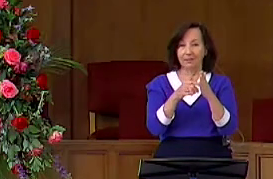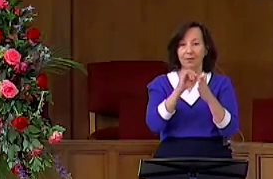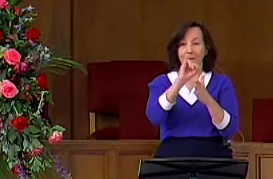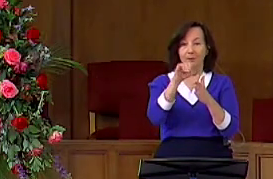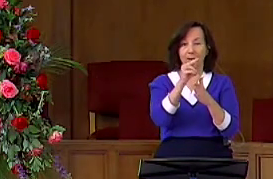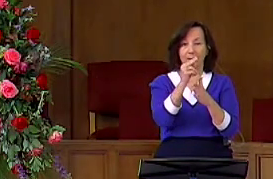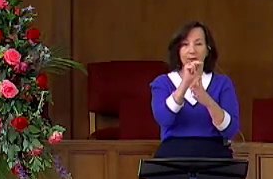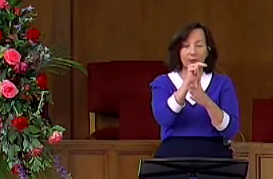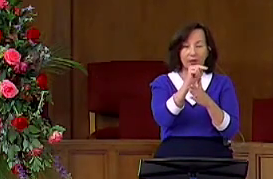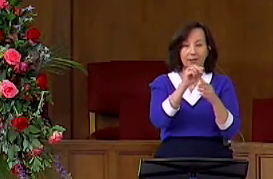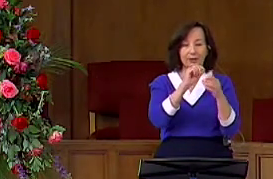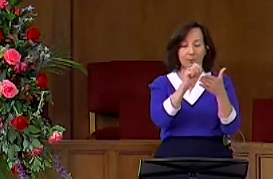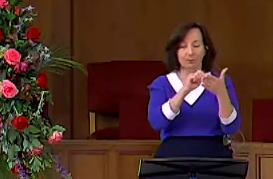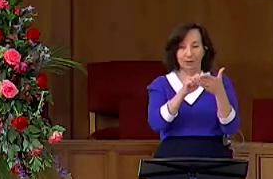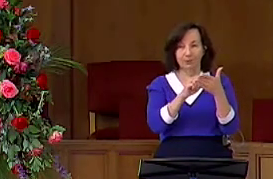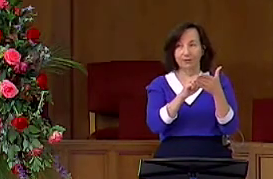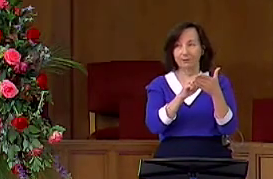this.